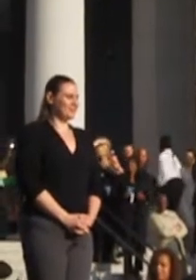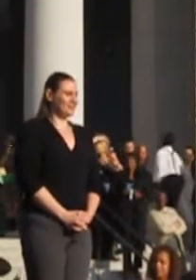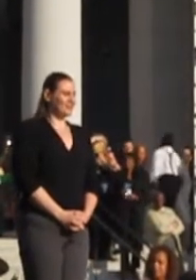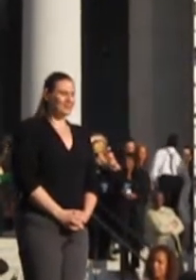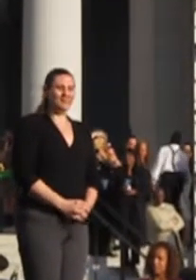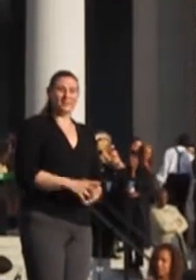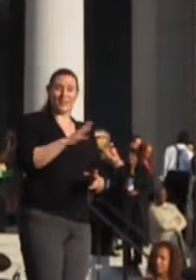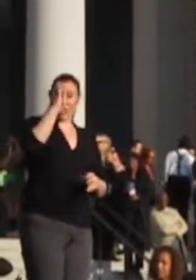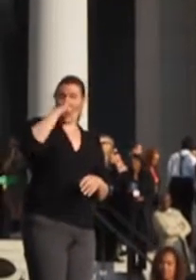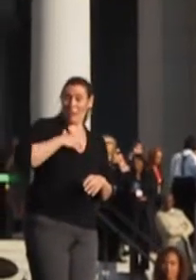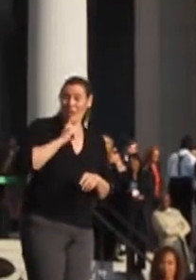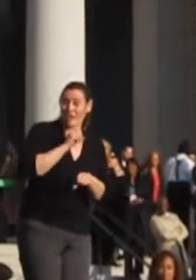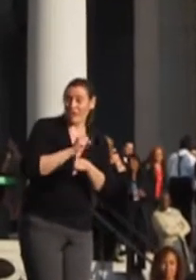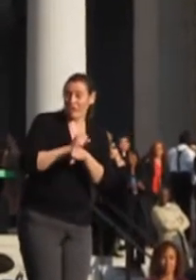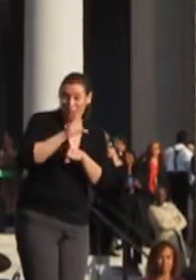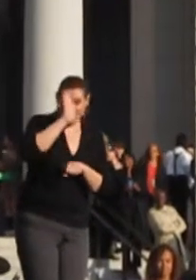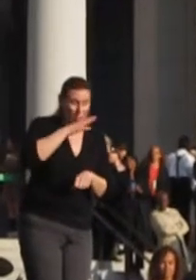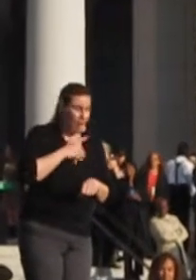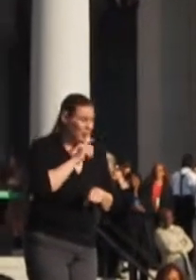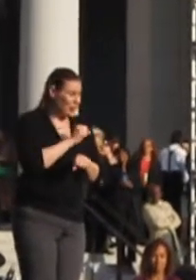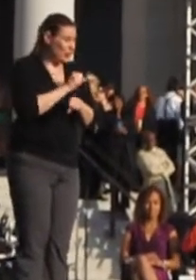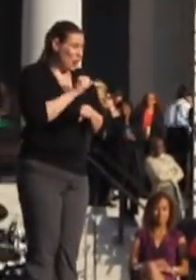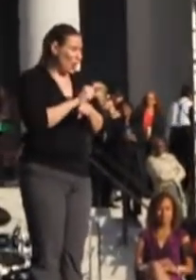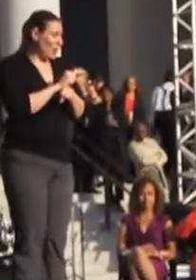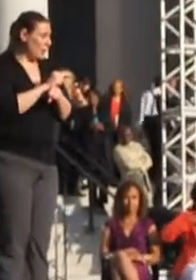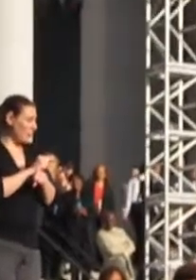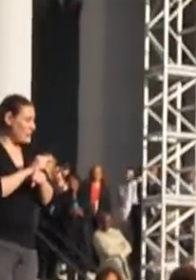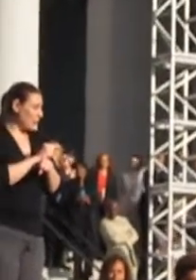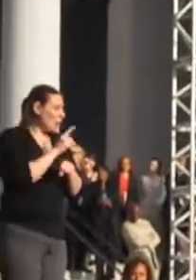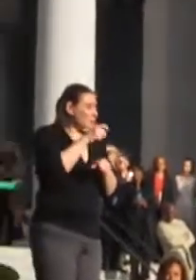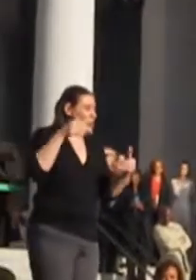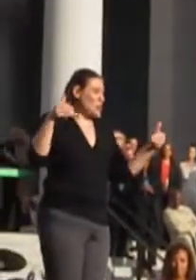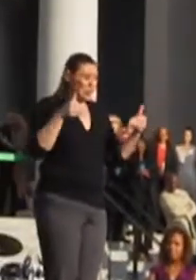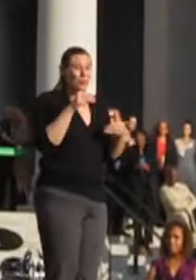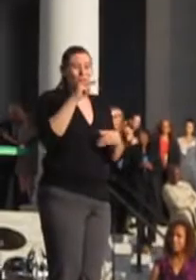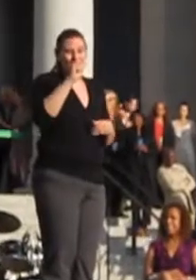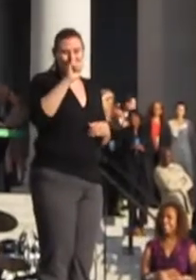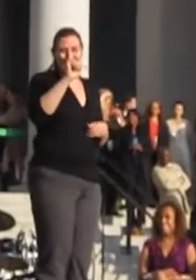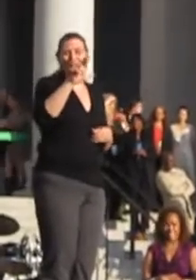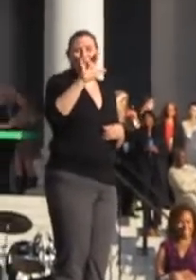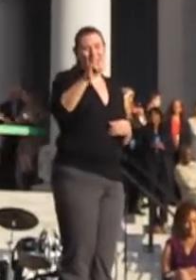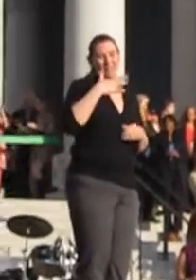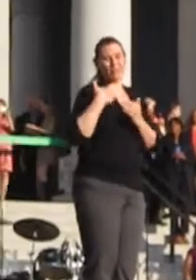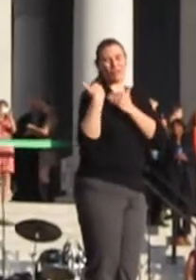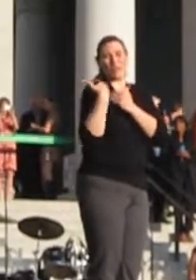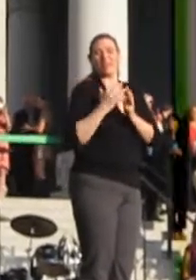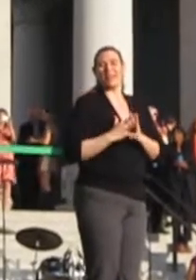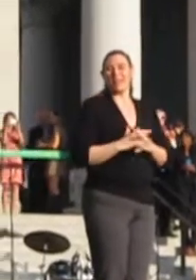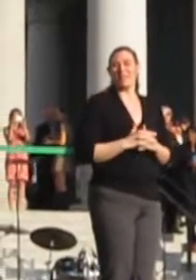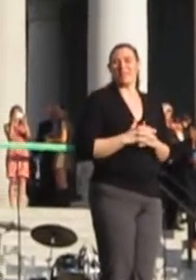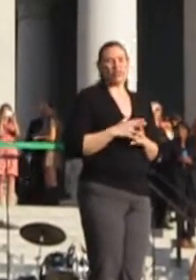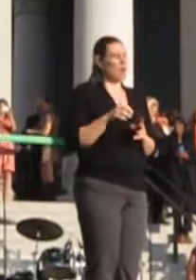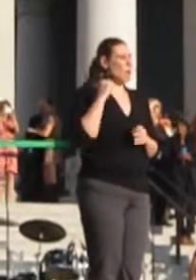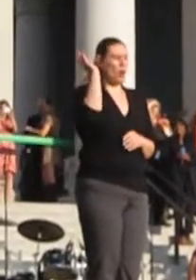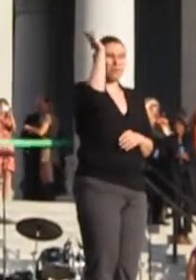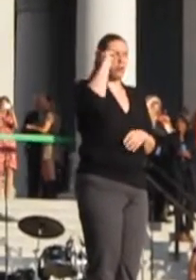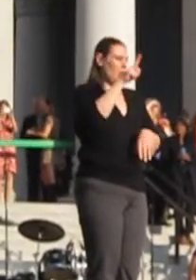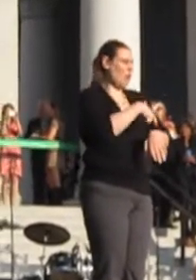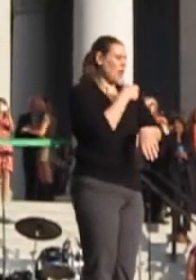You know what my real job is? I'm supposed to introduce the mayor. So I won't take